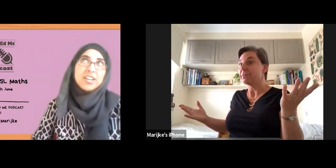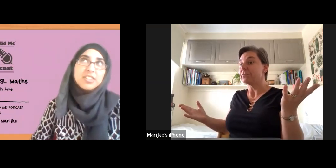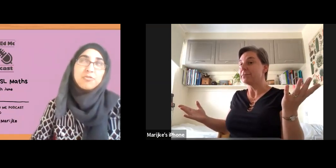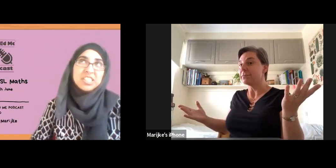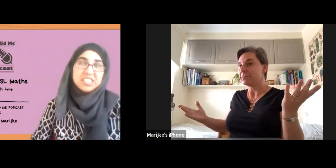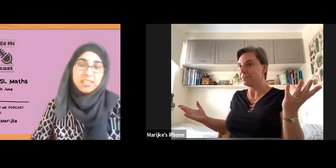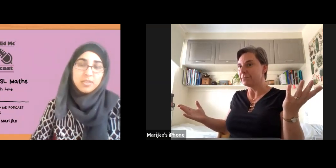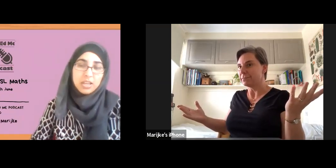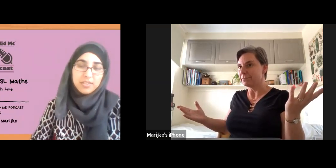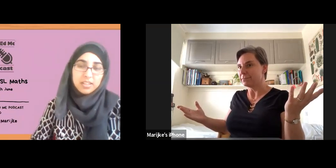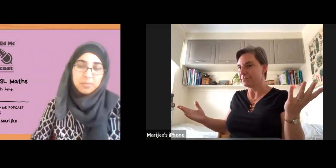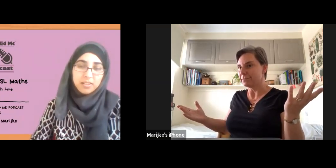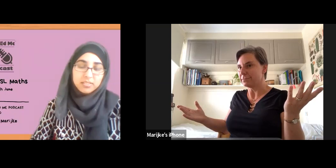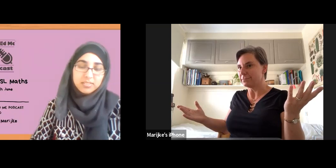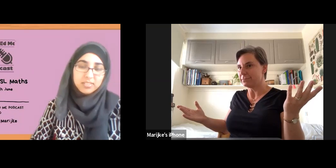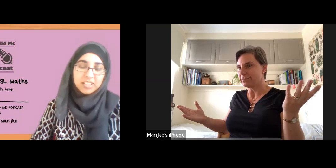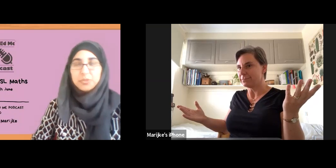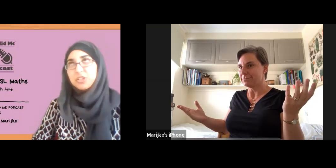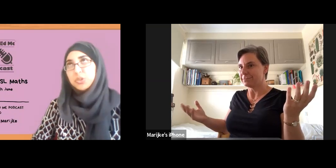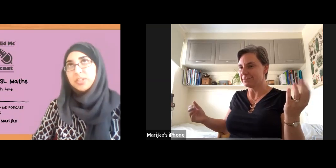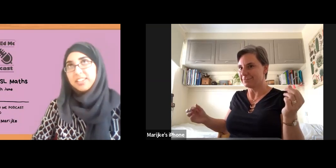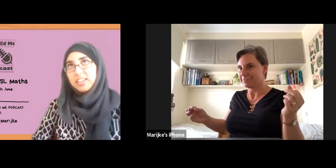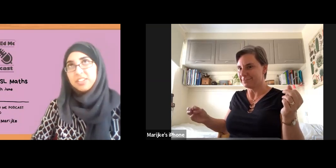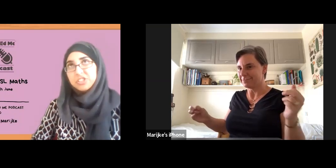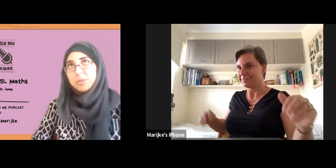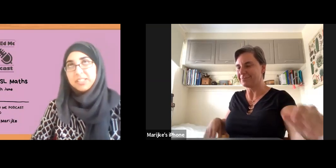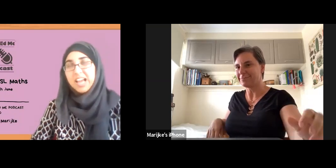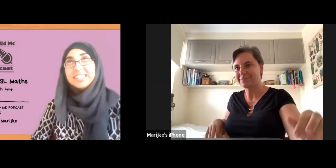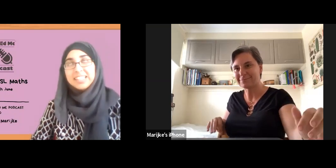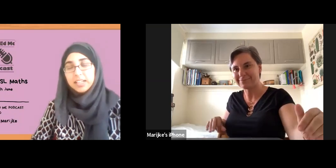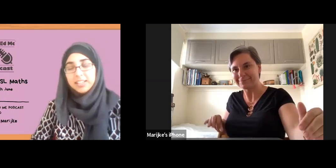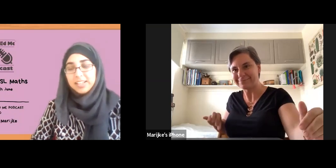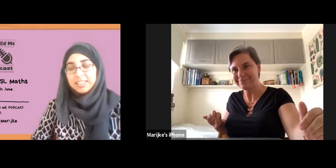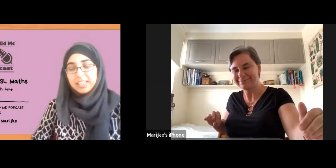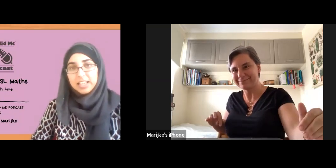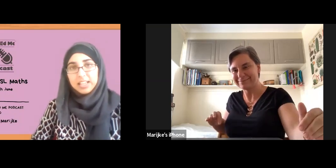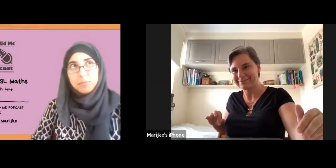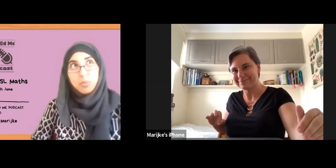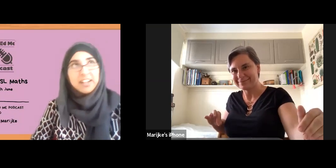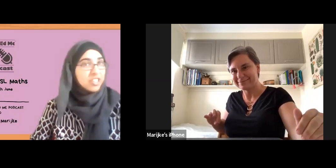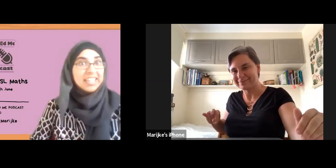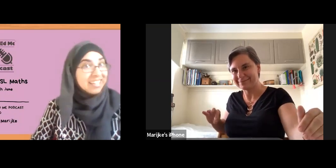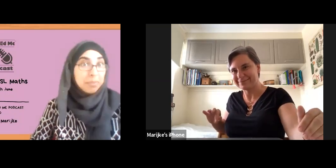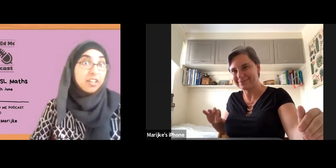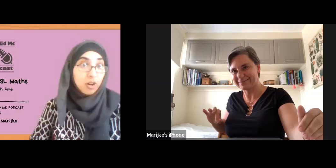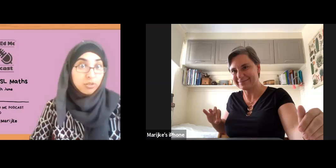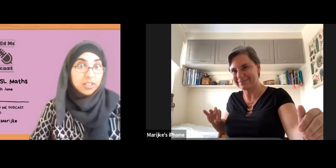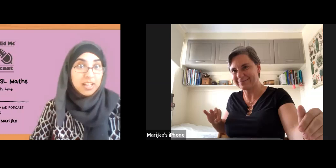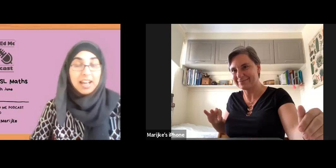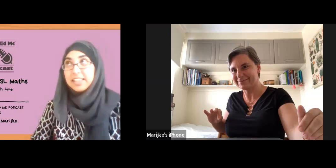the recent theory? Well, I don't know whether you'd call it a theory, it's just probably an idea, that we're actually in a black hole, and then